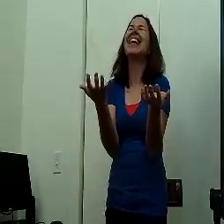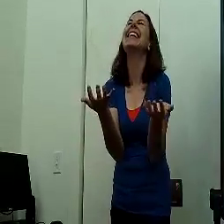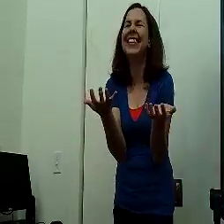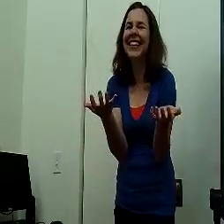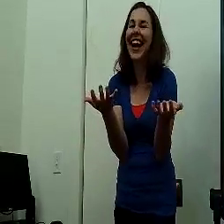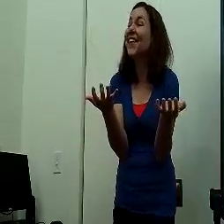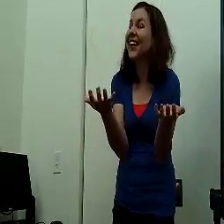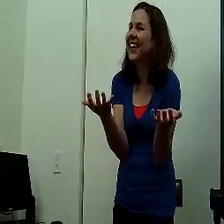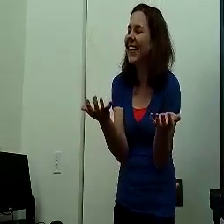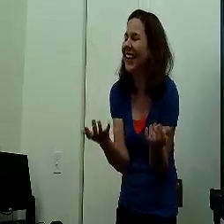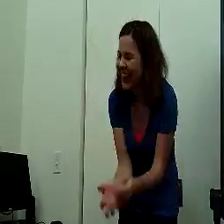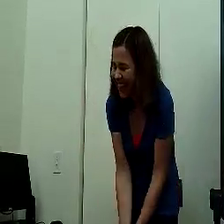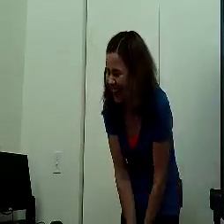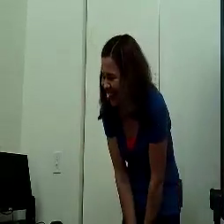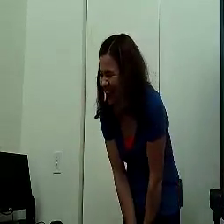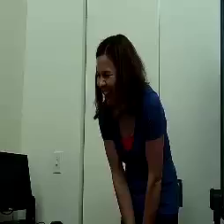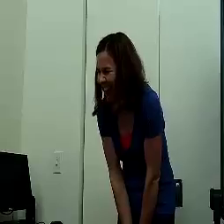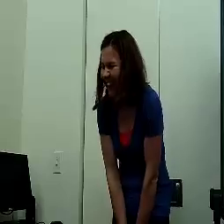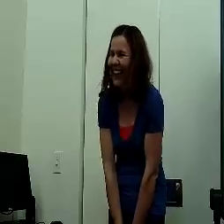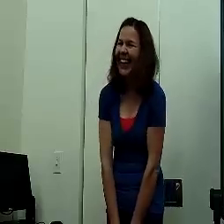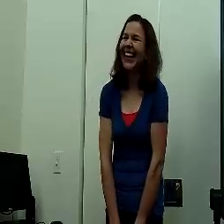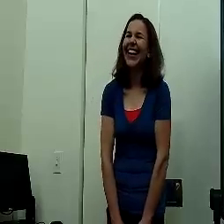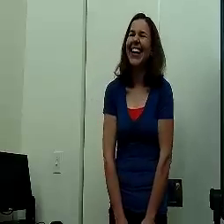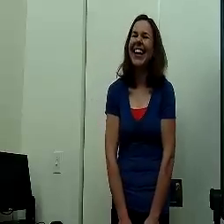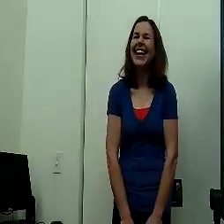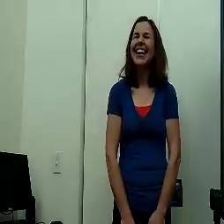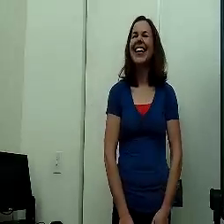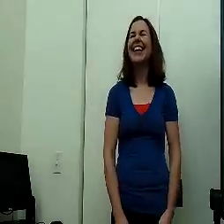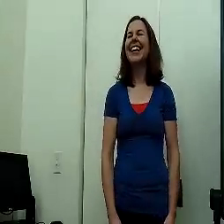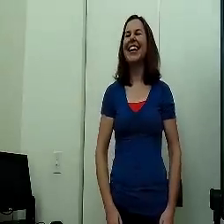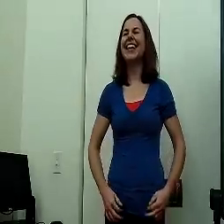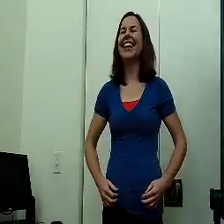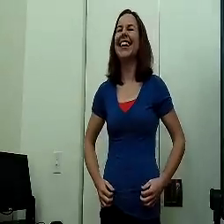That does not work. No,